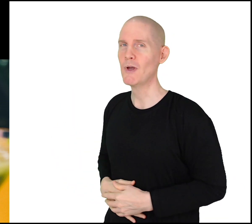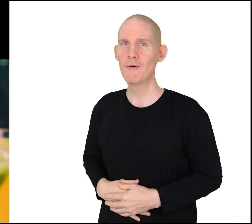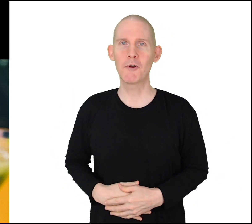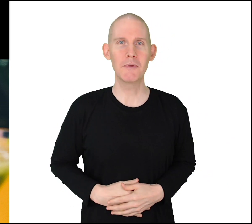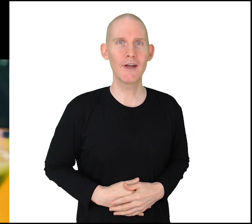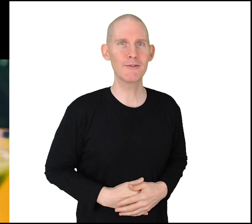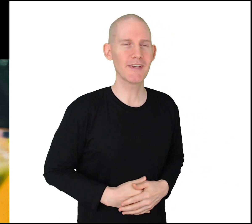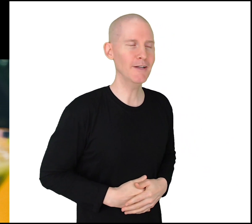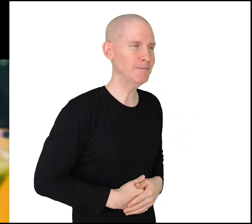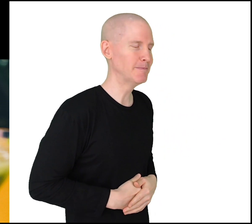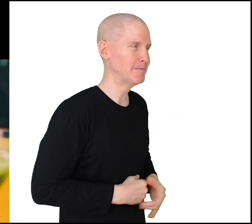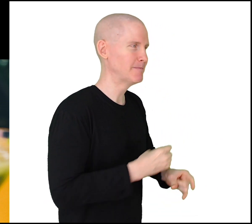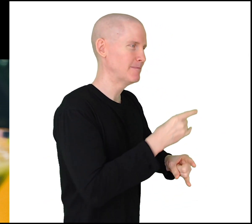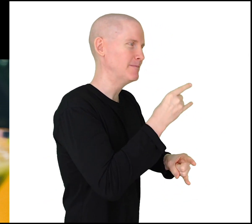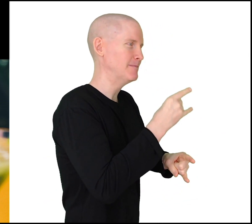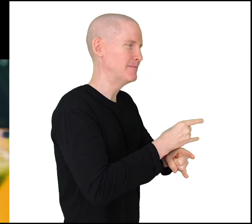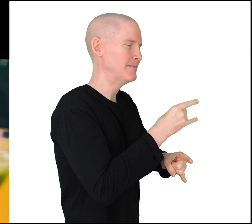From the other side,